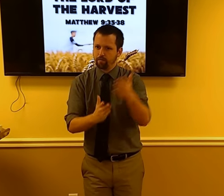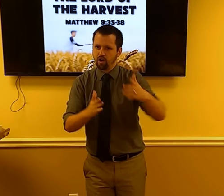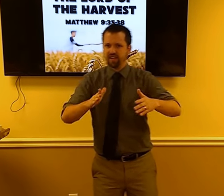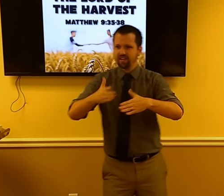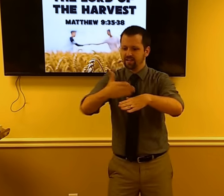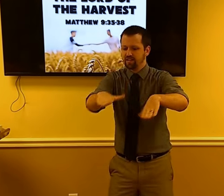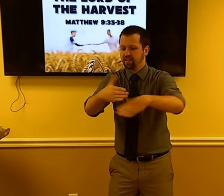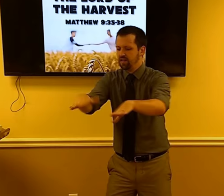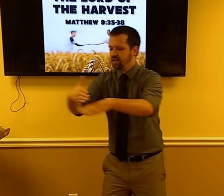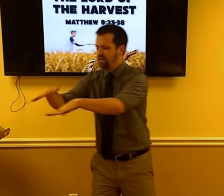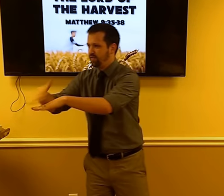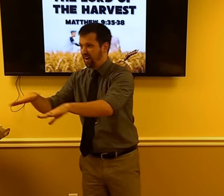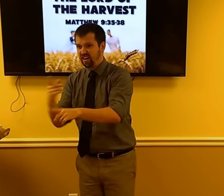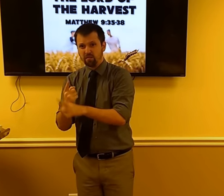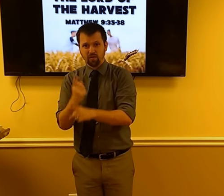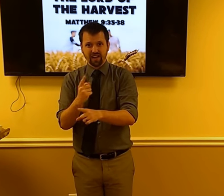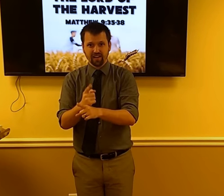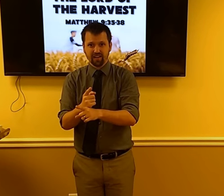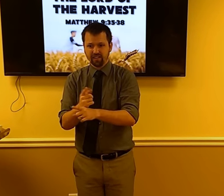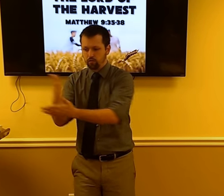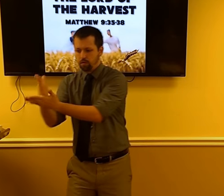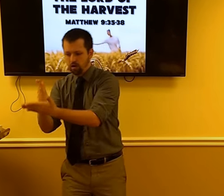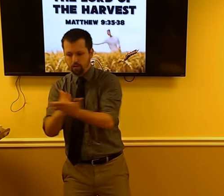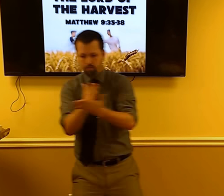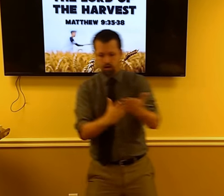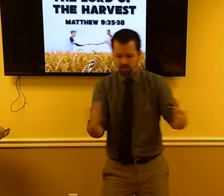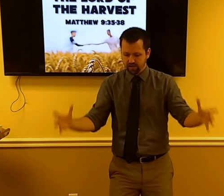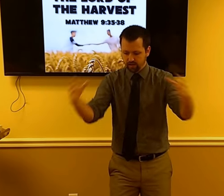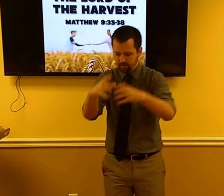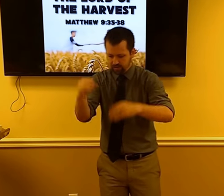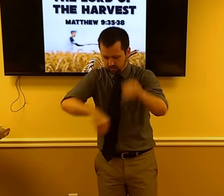part. And they divide it up, right? And they do part, and they come together.